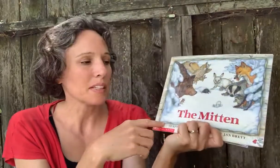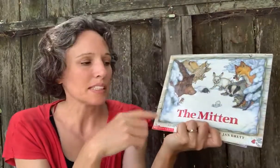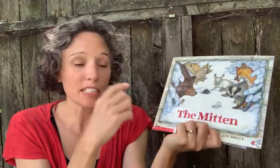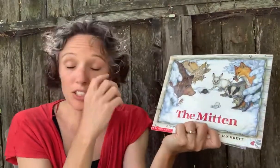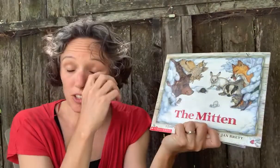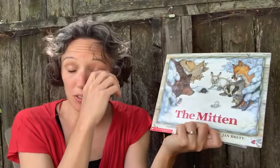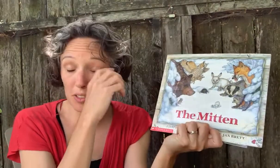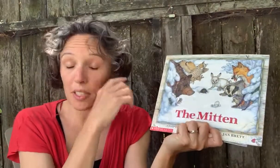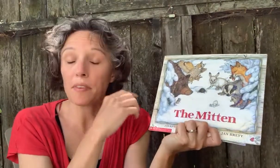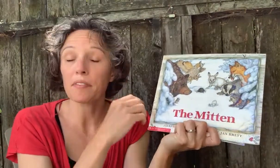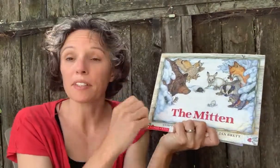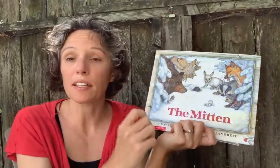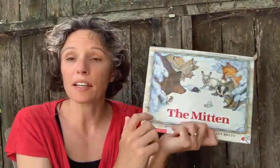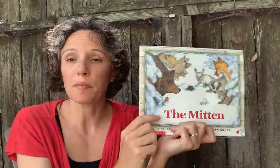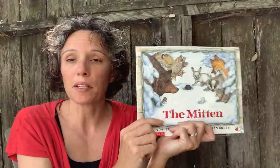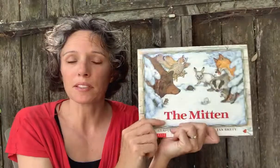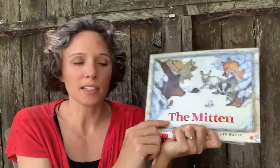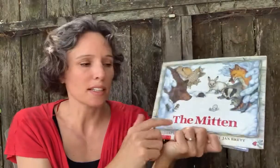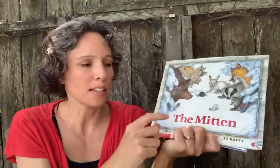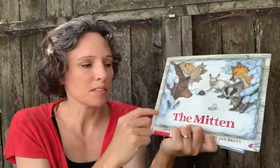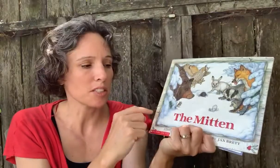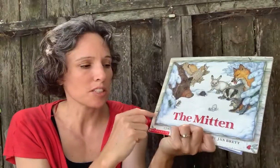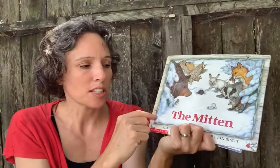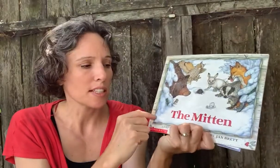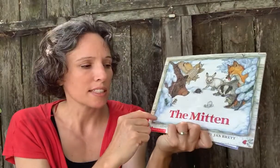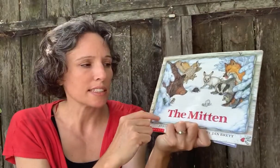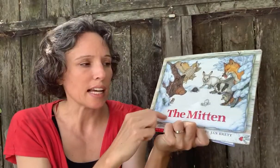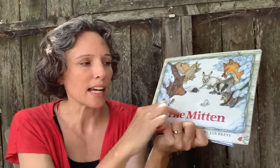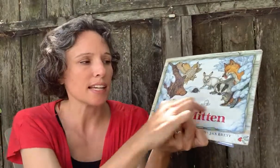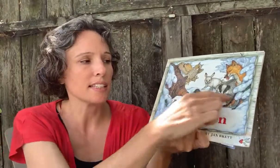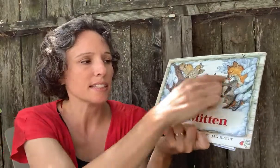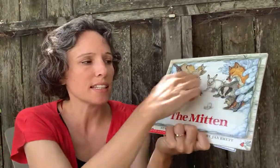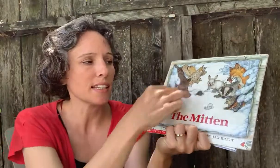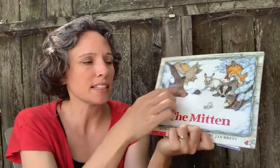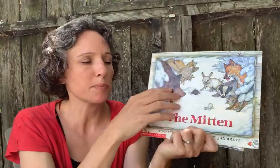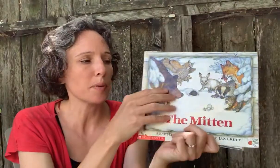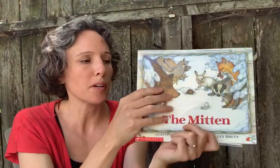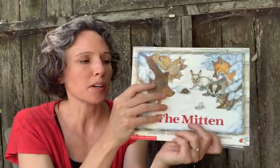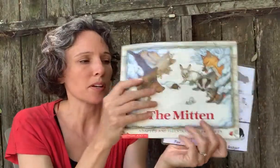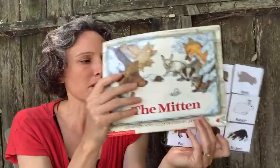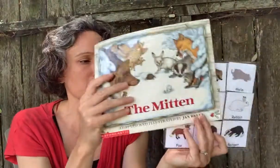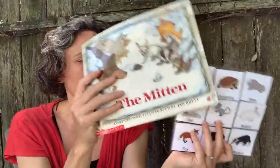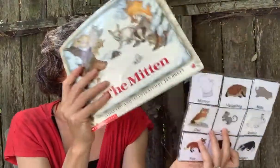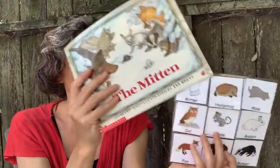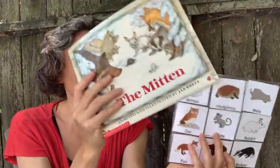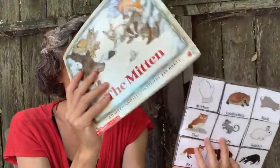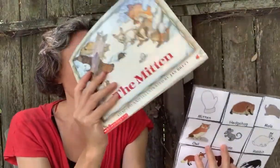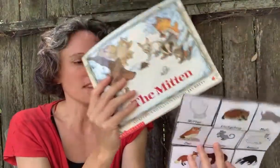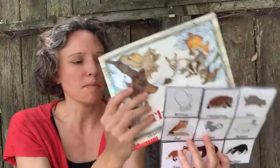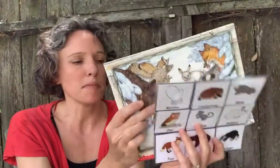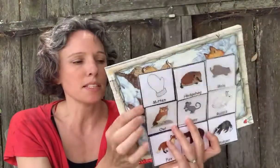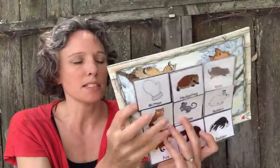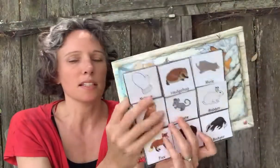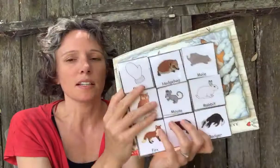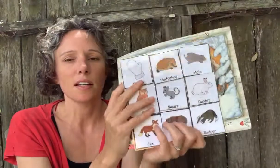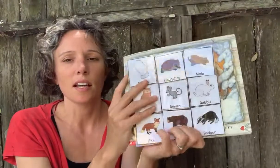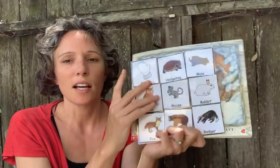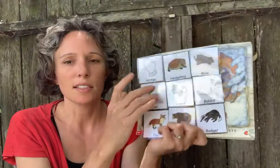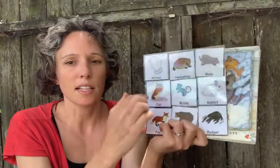going to teach you some of the American Sign Language signs in this book. The Mitten, has lots